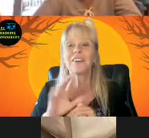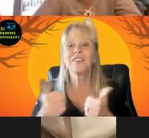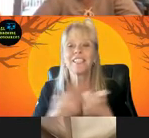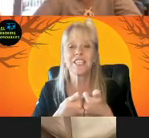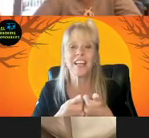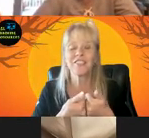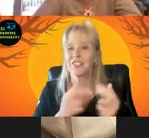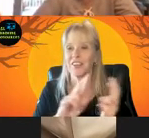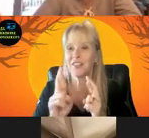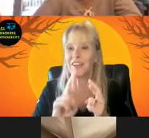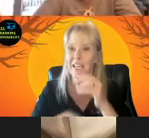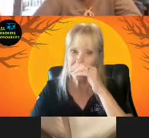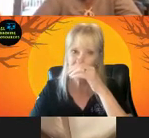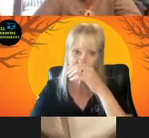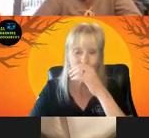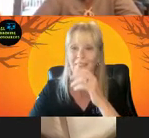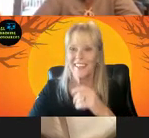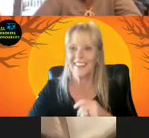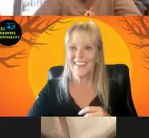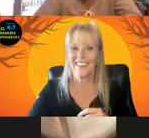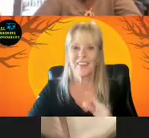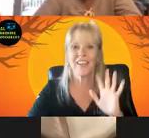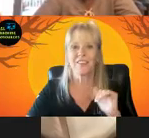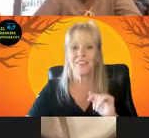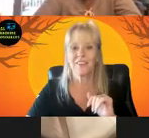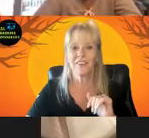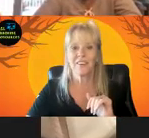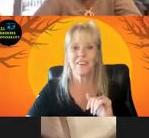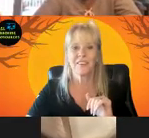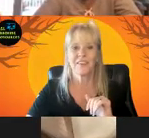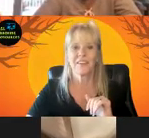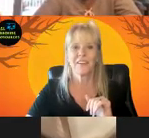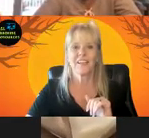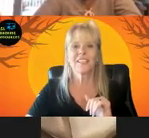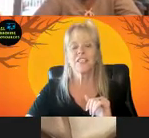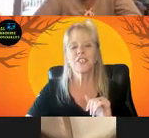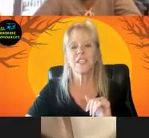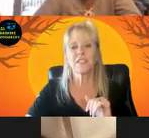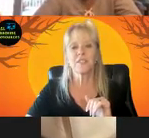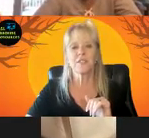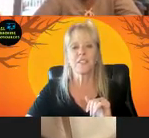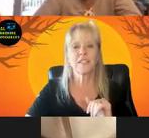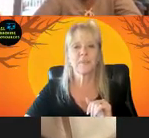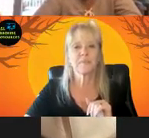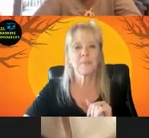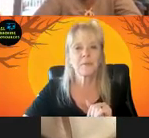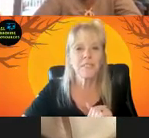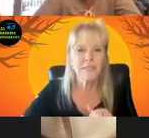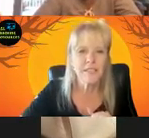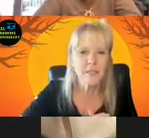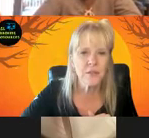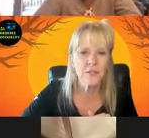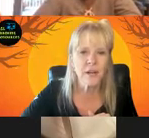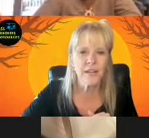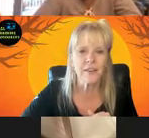Now we're going to really challenge her. Are you ready? Here we go. Let's get you the easier one. Let me see